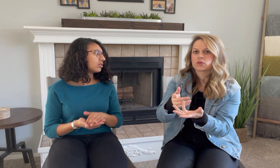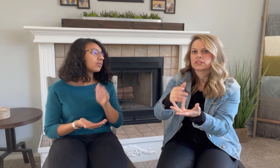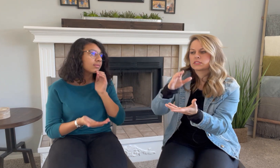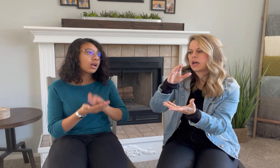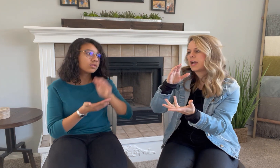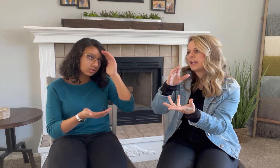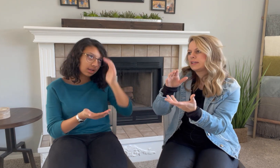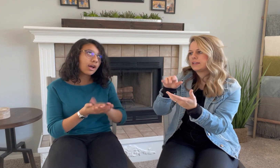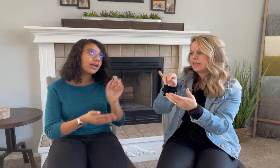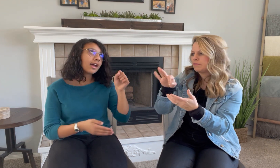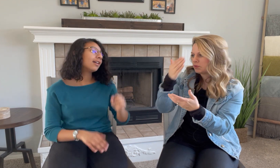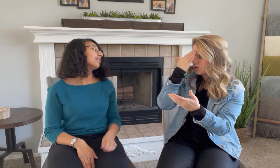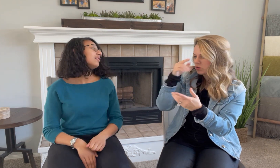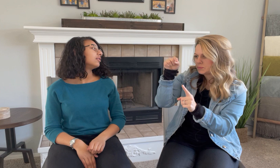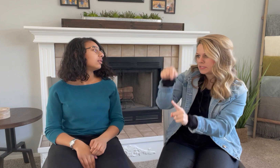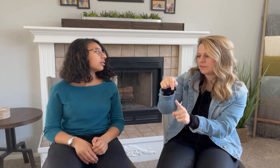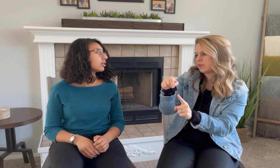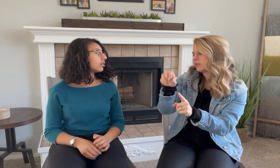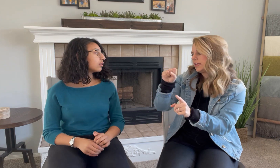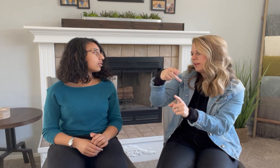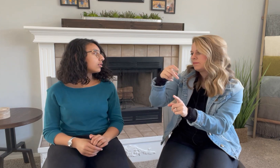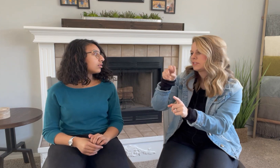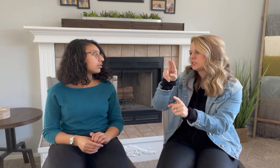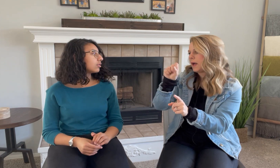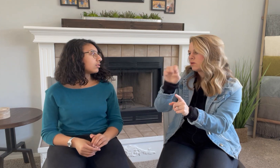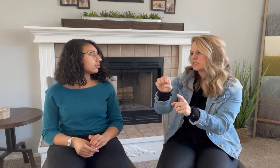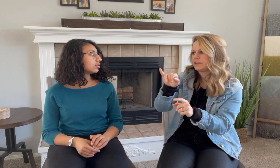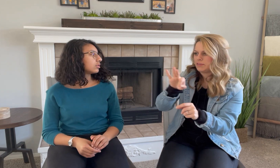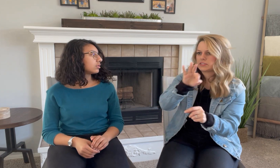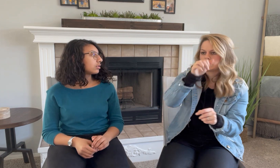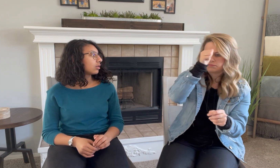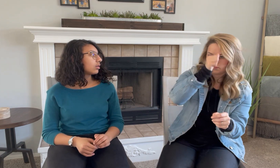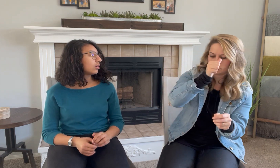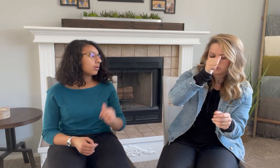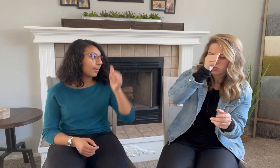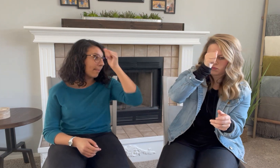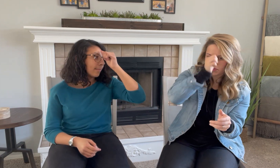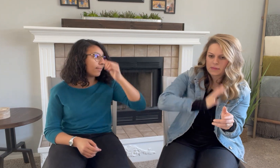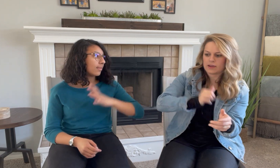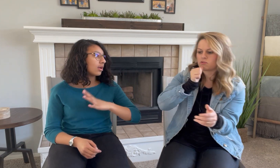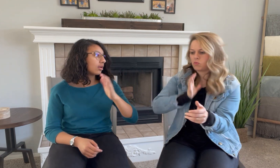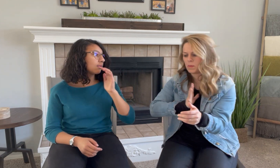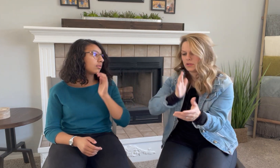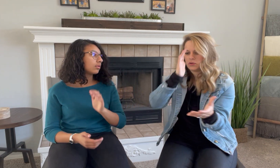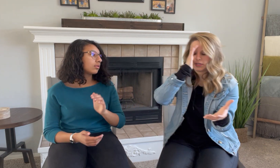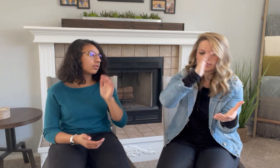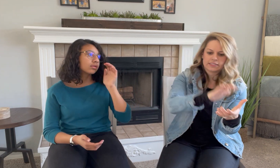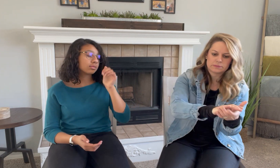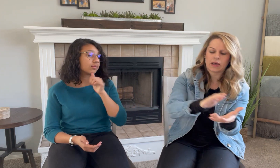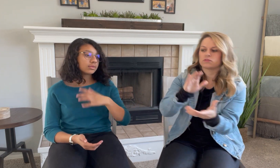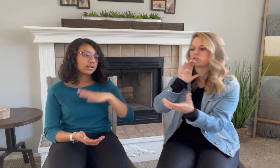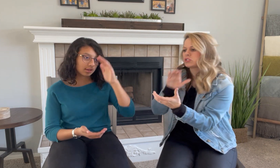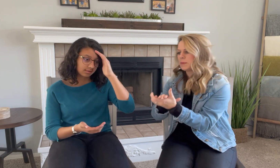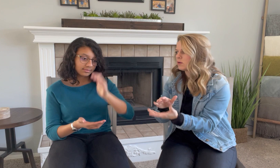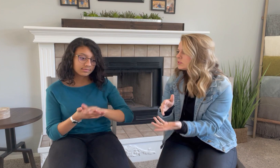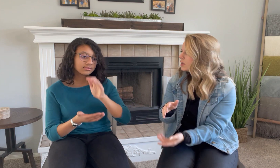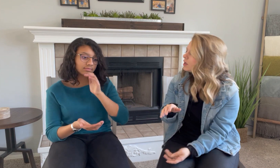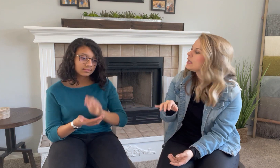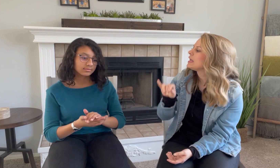could sign, if you know specifically the spouse, if it's, the man or the woman, you could sign spouse or spouse. If